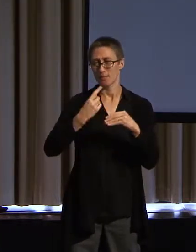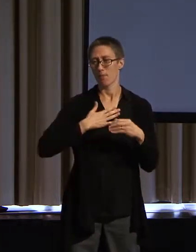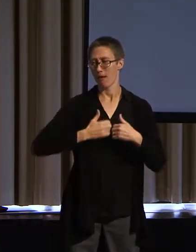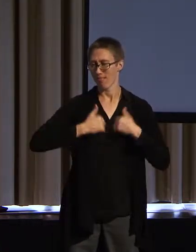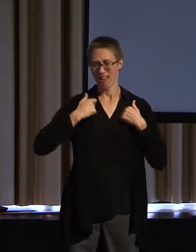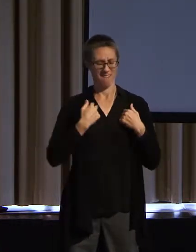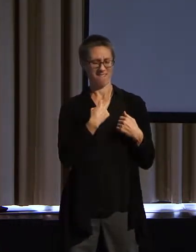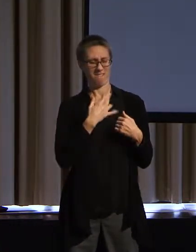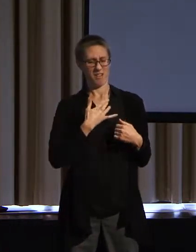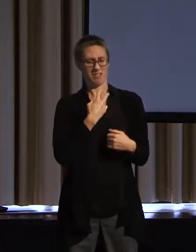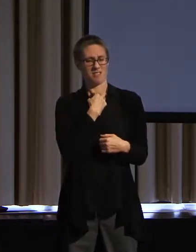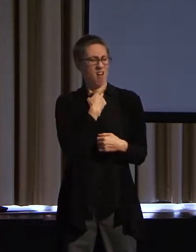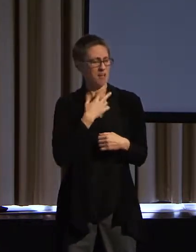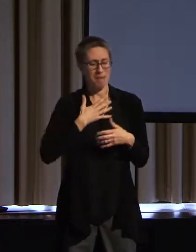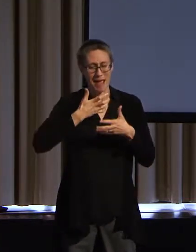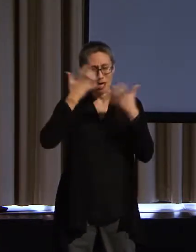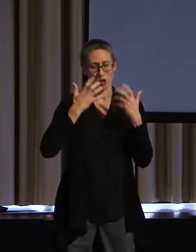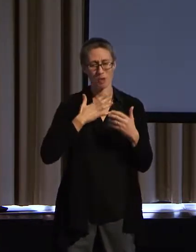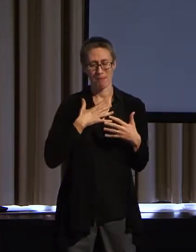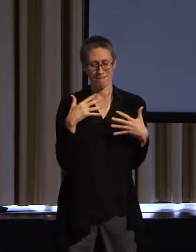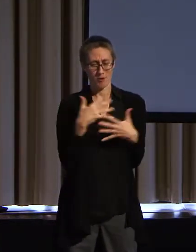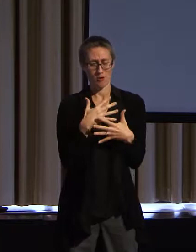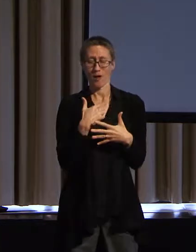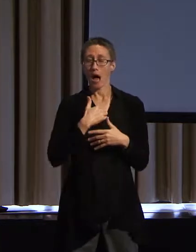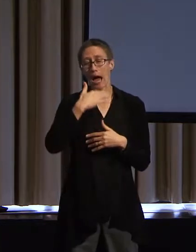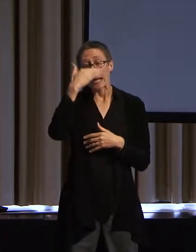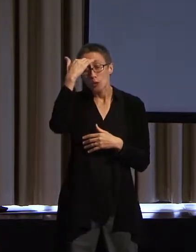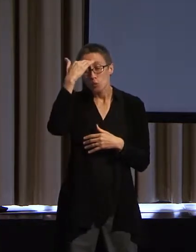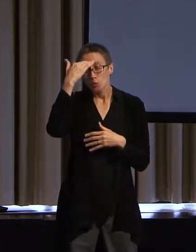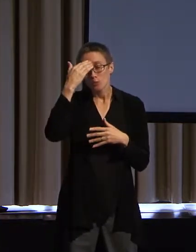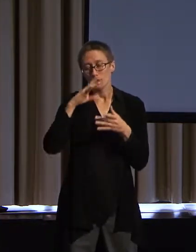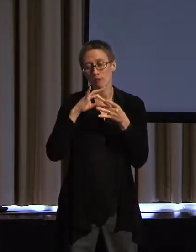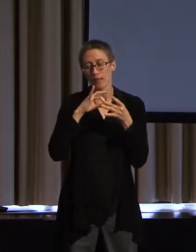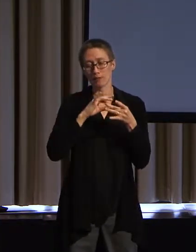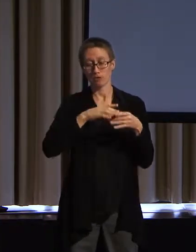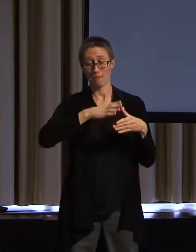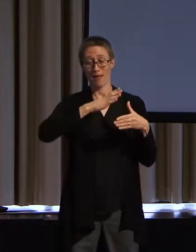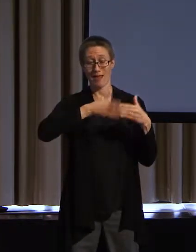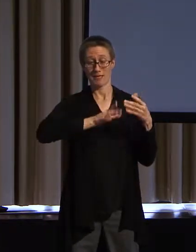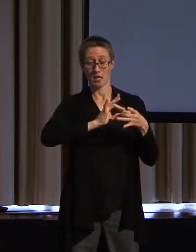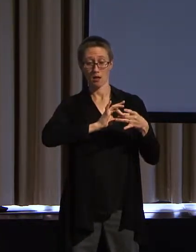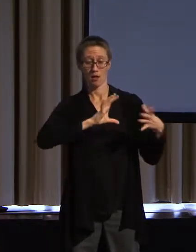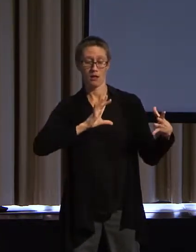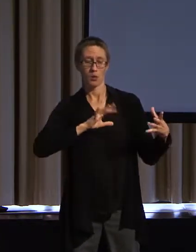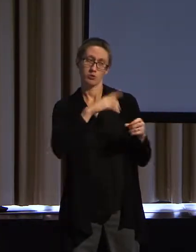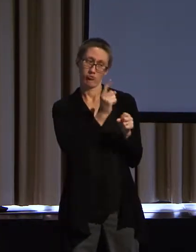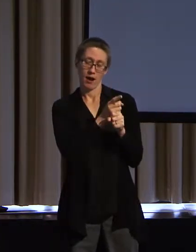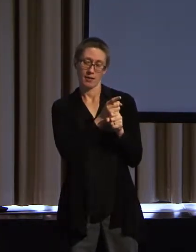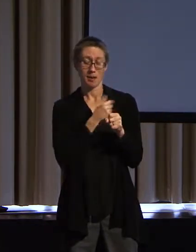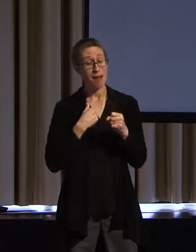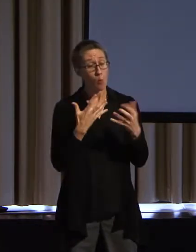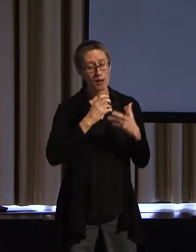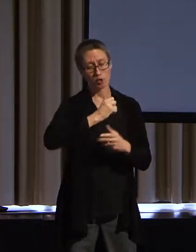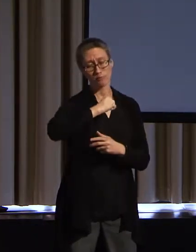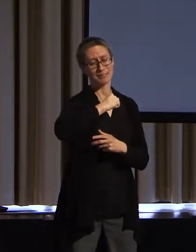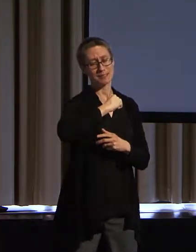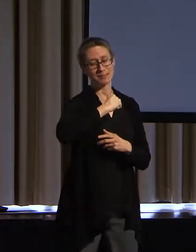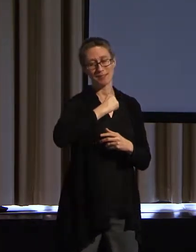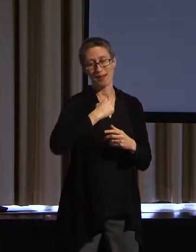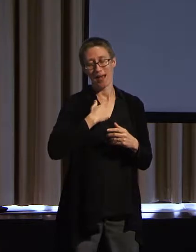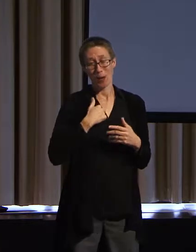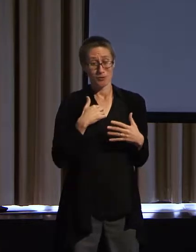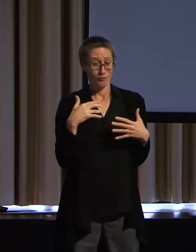ultimately knew that the relationship ending was the right thing. I wanted to resist things truly being over because I was afraid of how